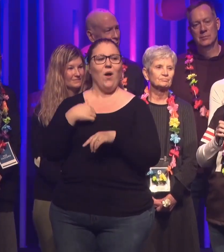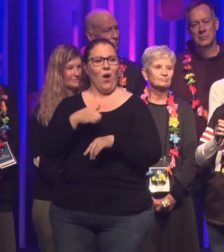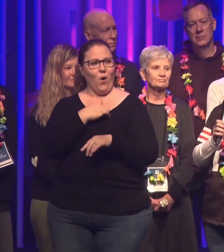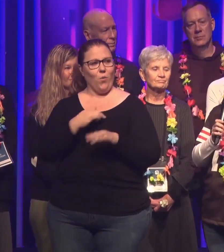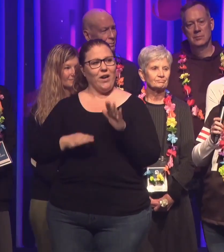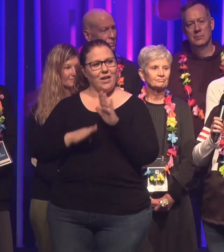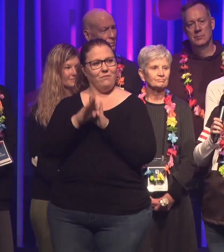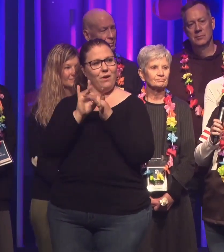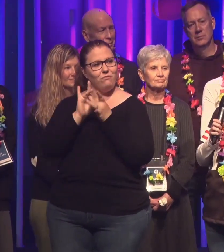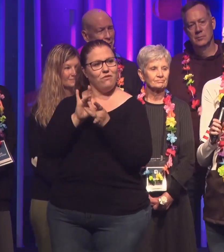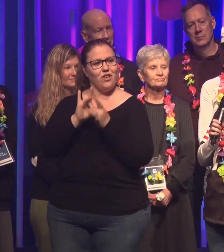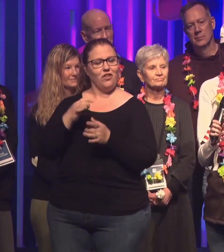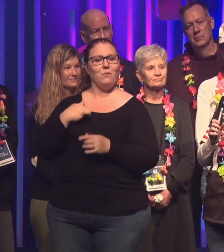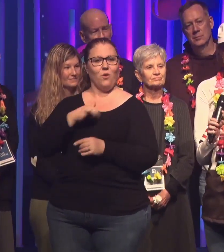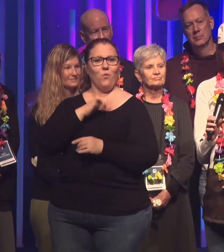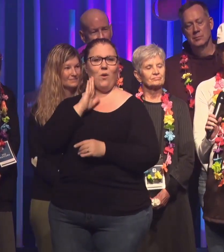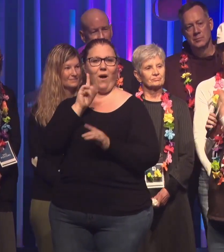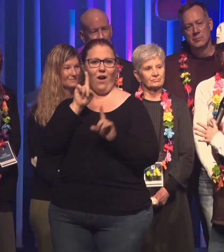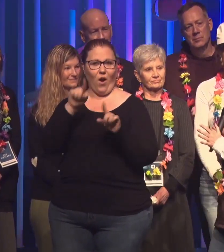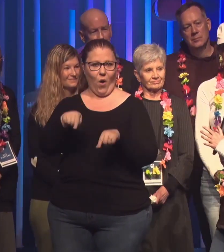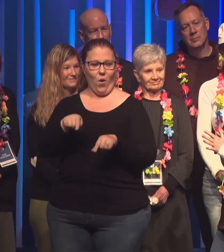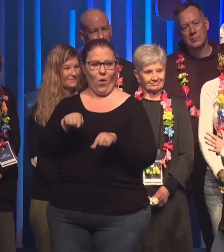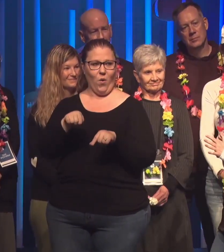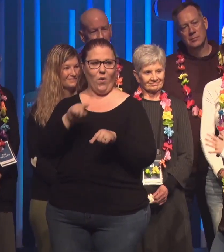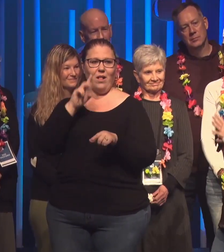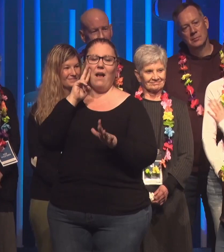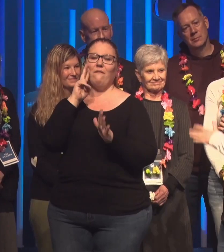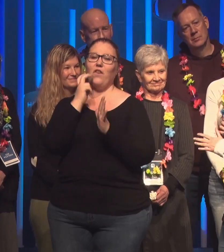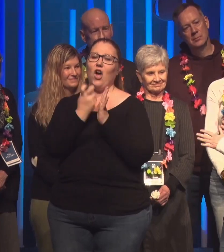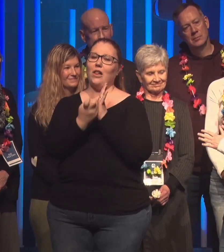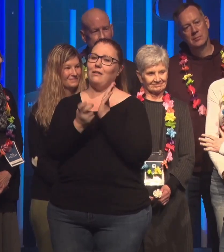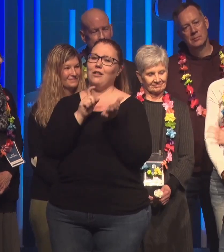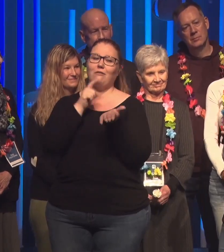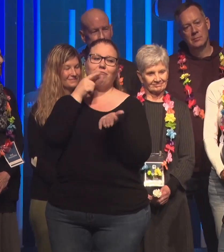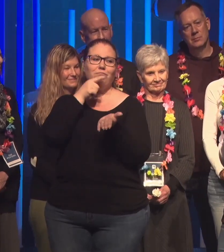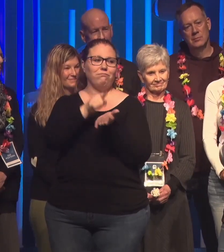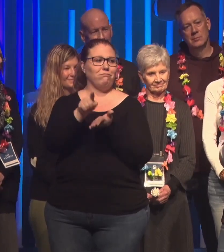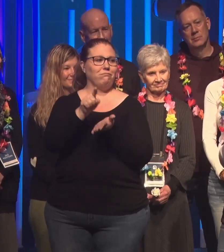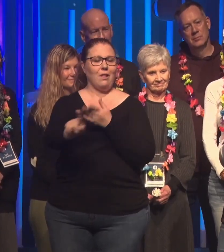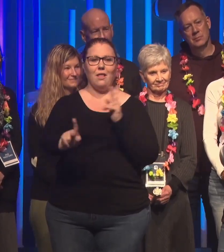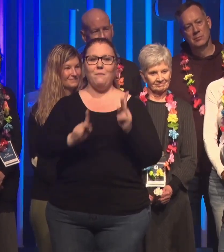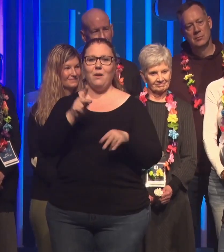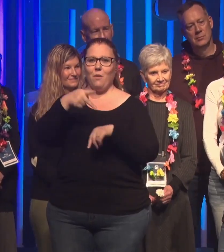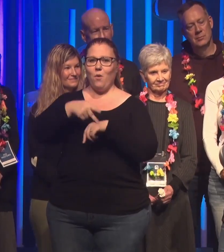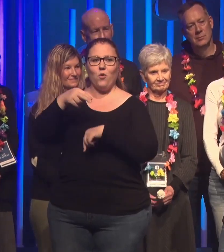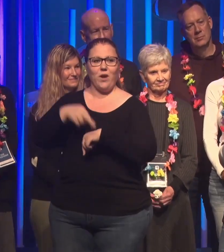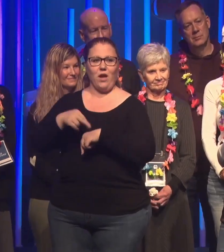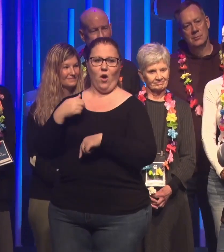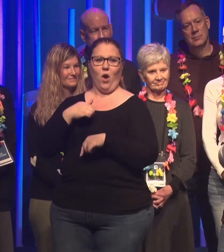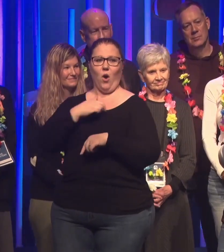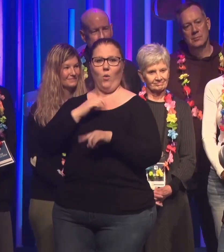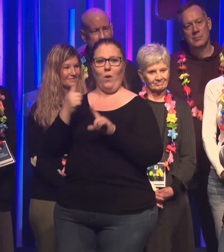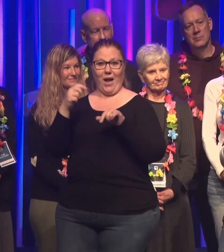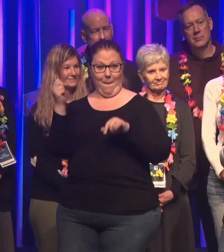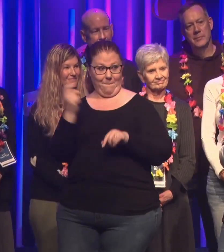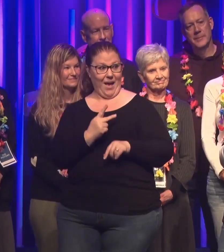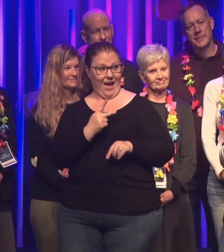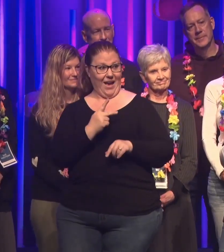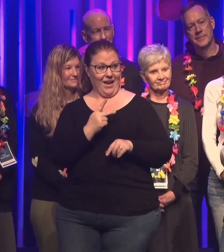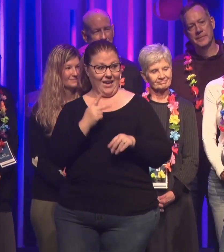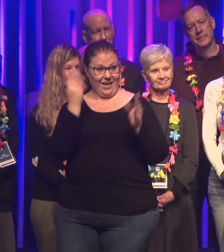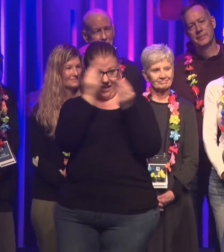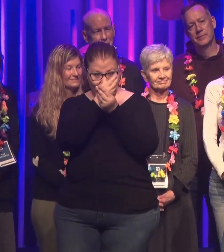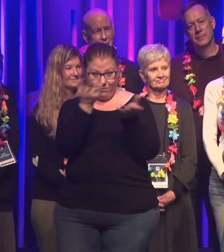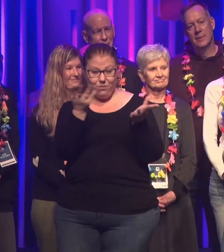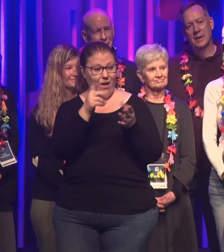build relationships. We're going to go fall in love with the people of Puerto Rico, and we're going to come back and tell people